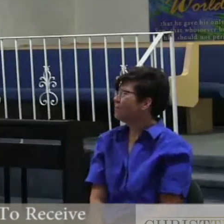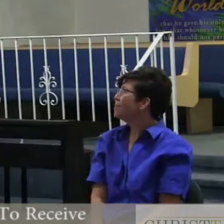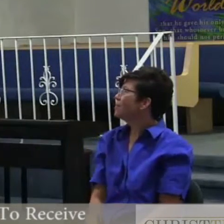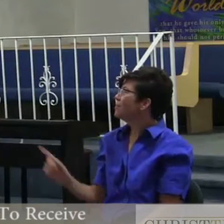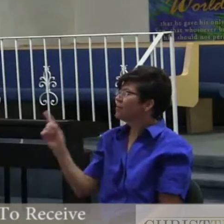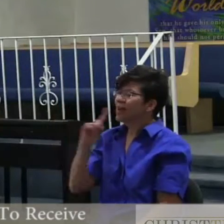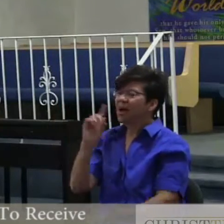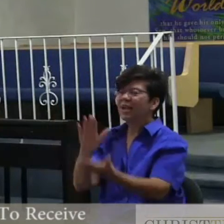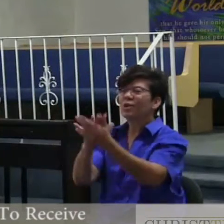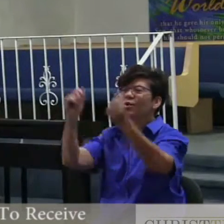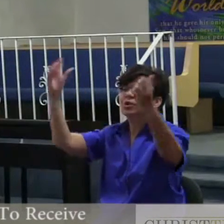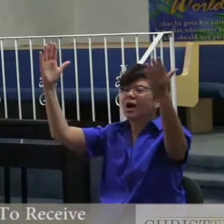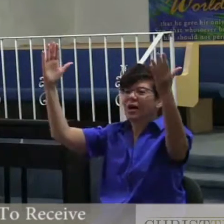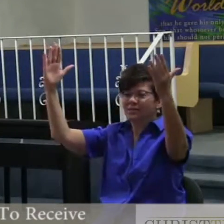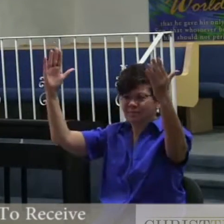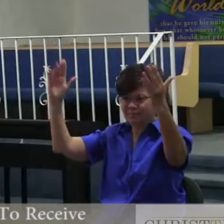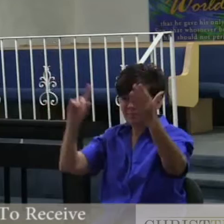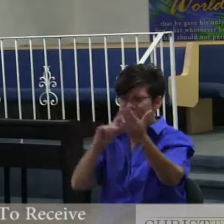Hallelujah. Hallelujah.